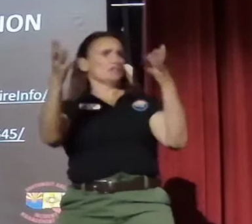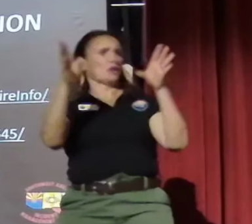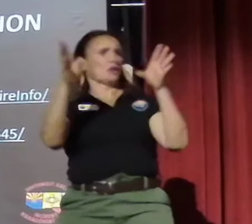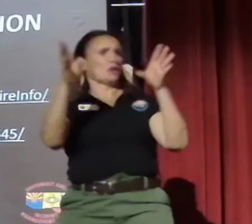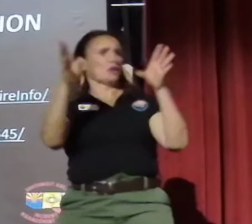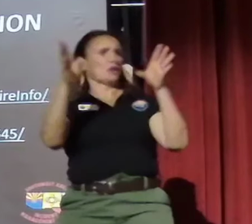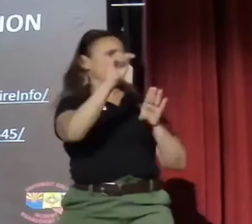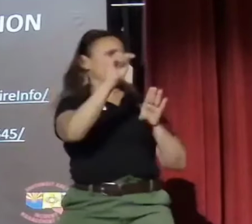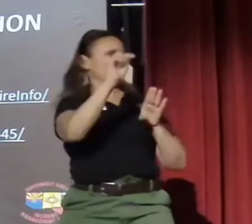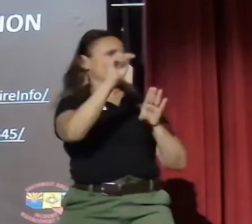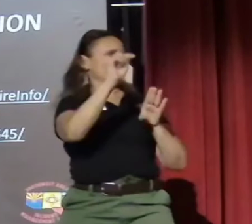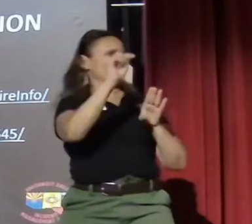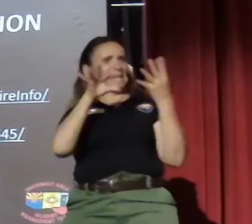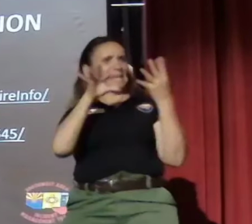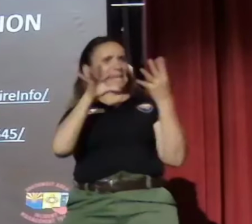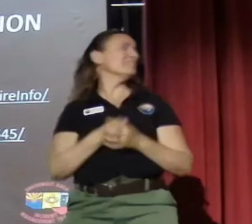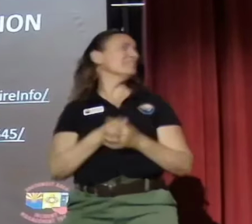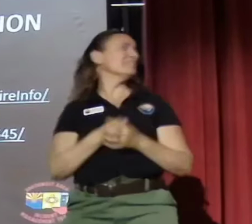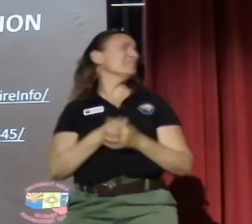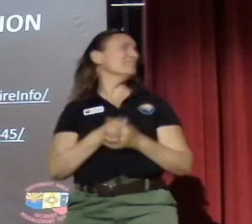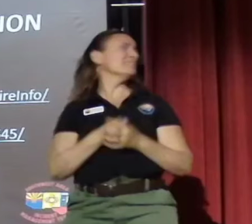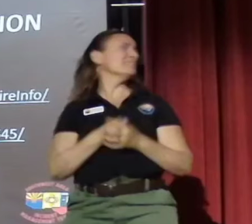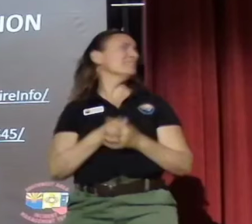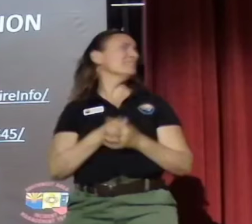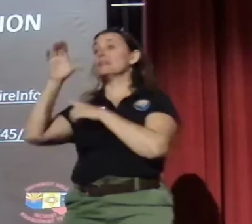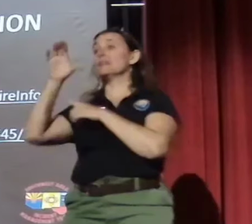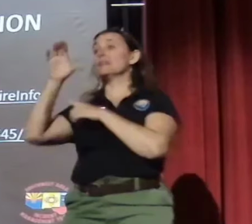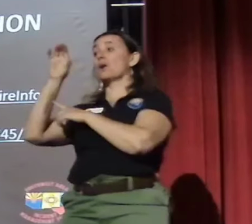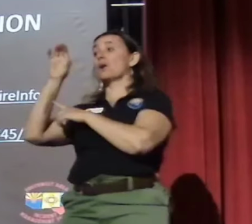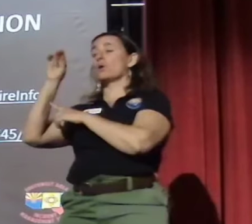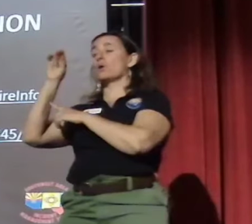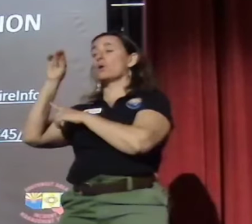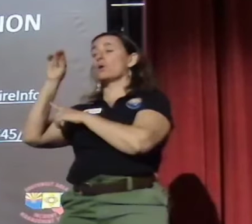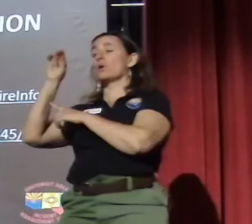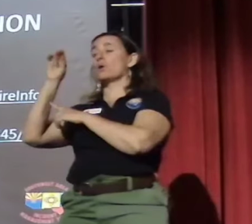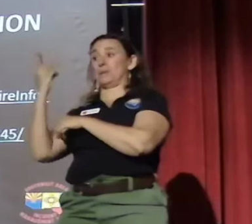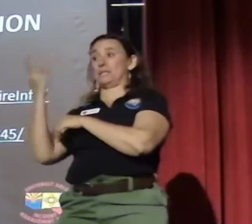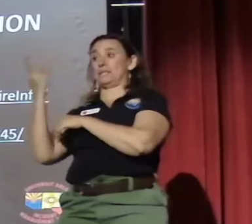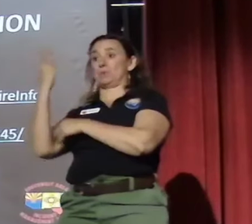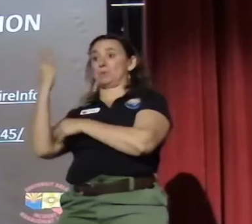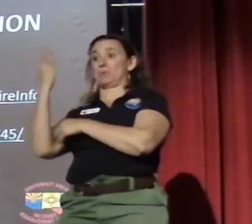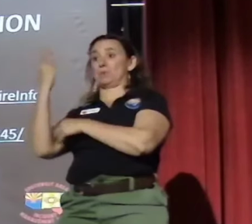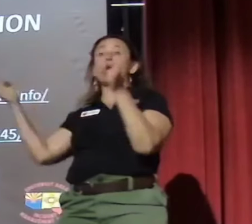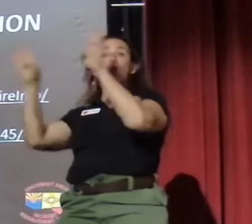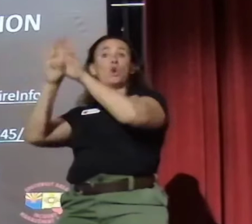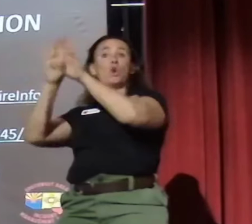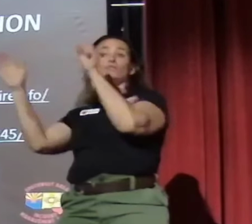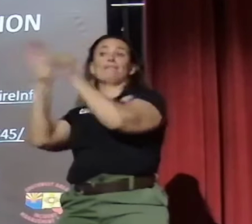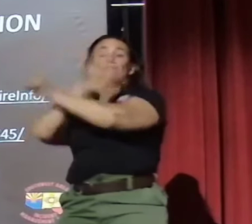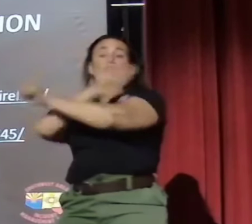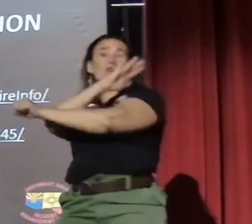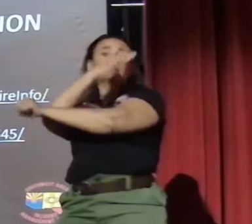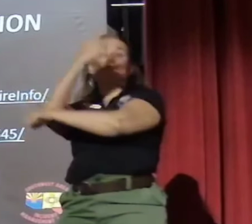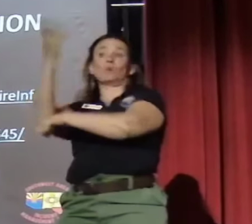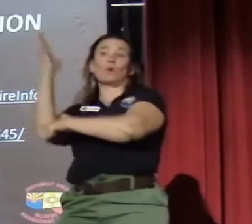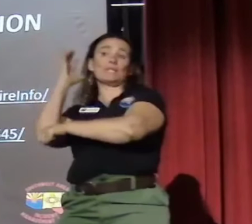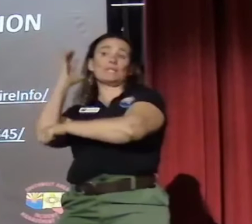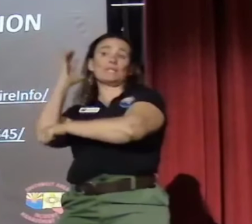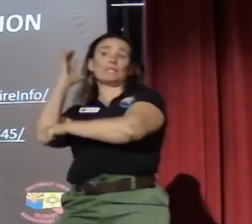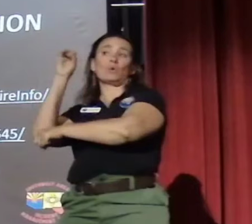Thanks for the feedback. The Coconino National Forest on Wednesday morning will close the Coconino National Forest.